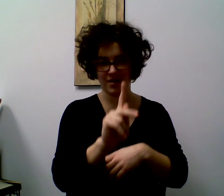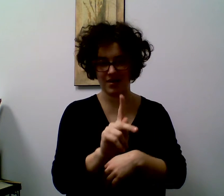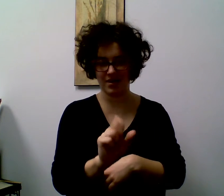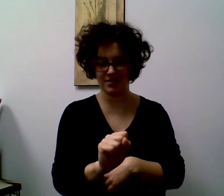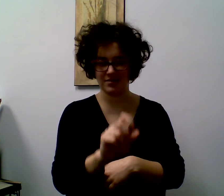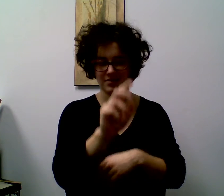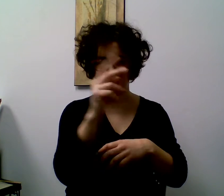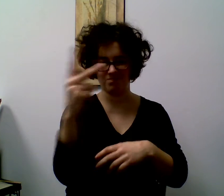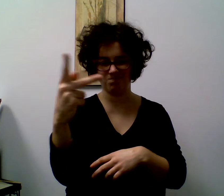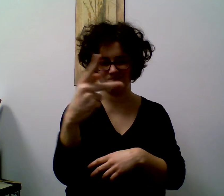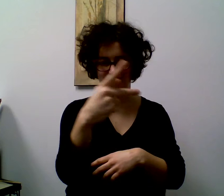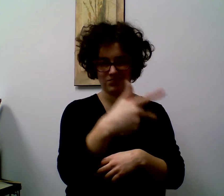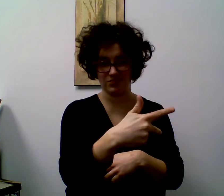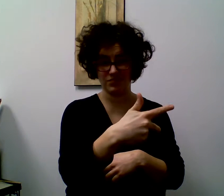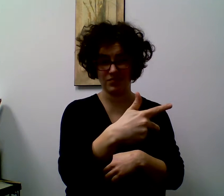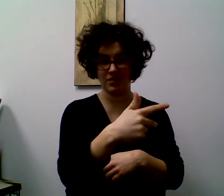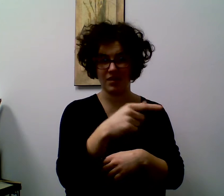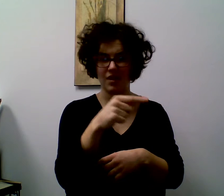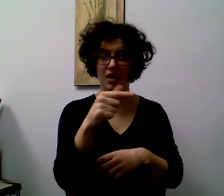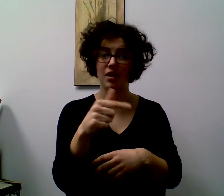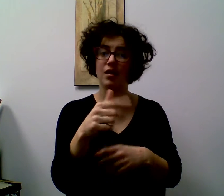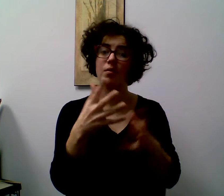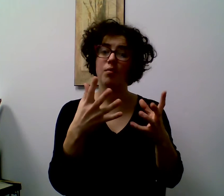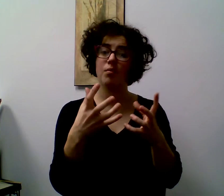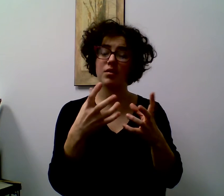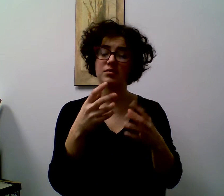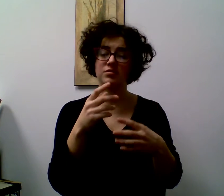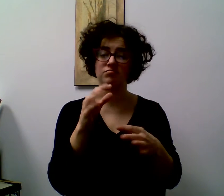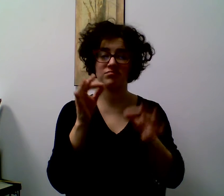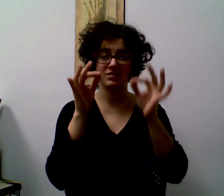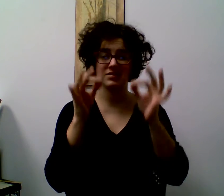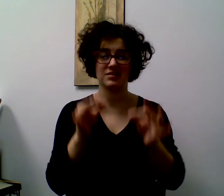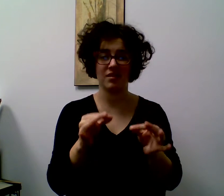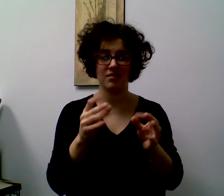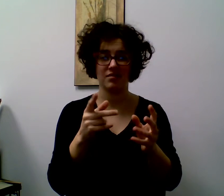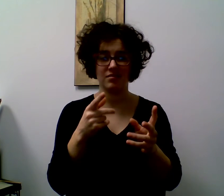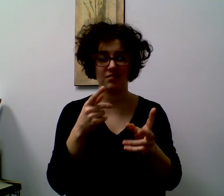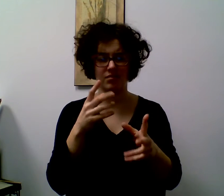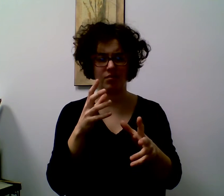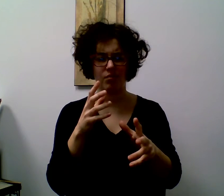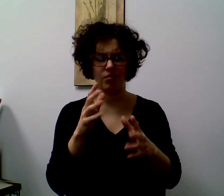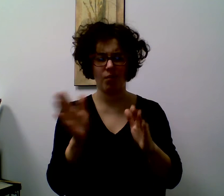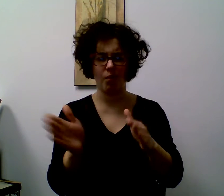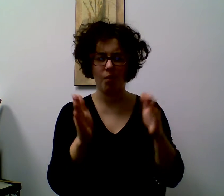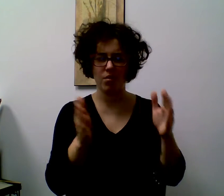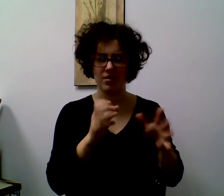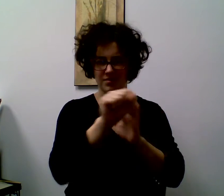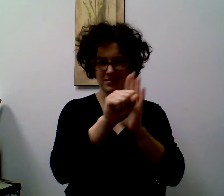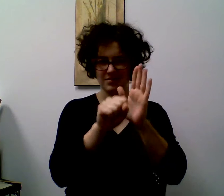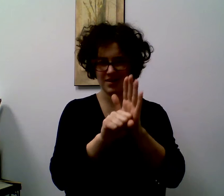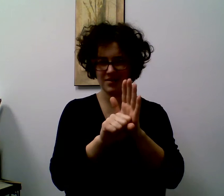in popular sovereignty, arguing that the status of slavery in a territory should be decided by its residents rather than